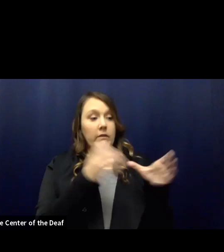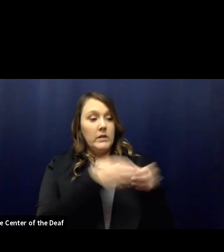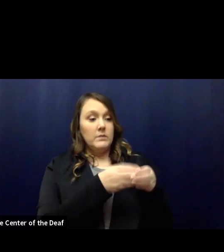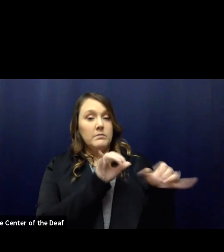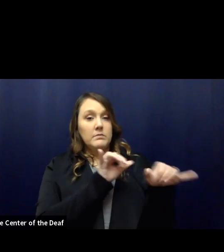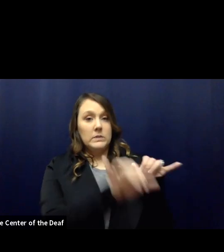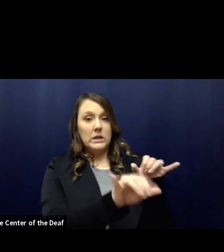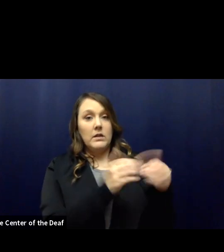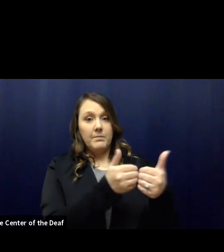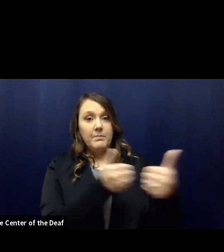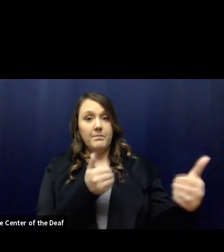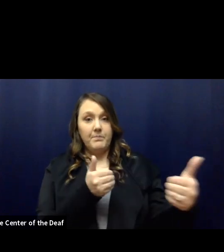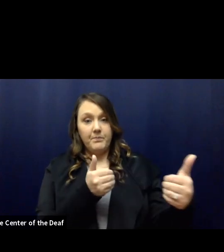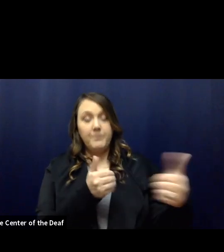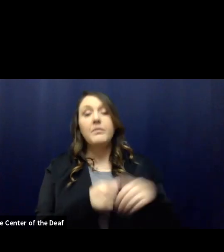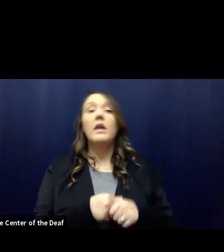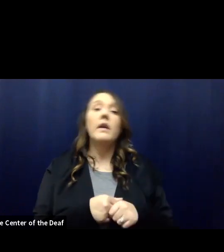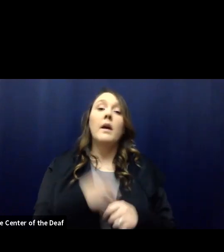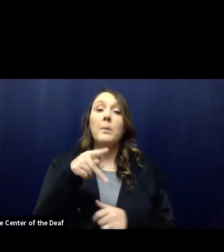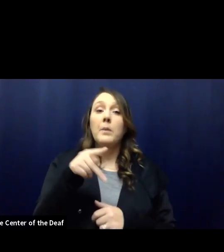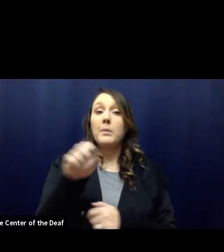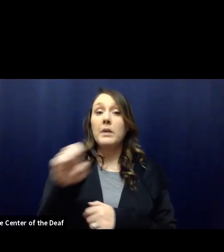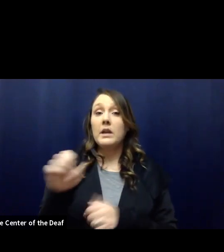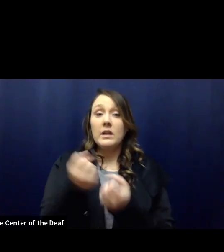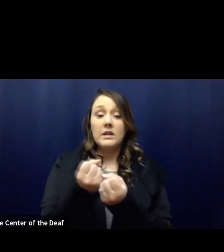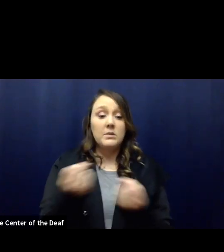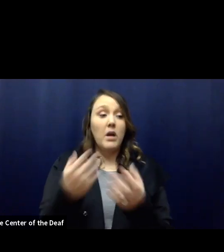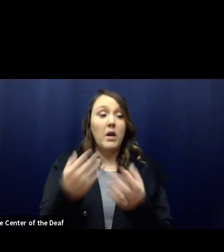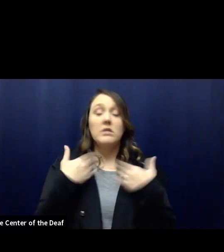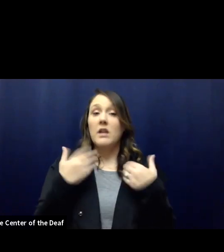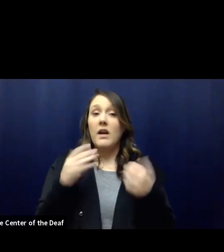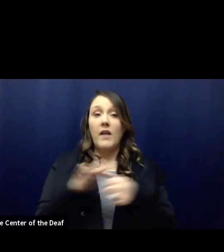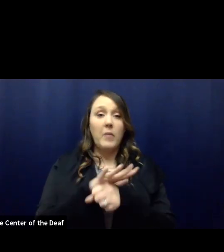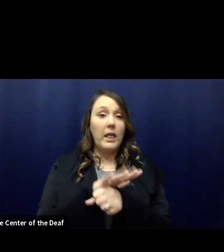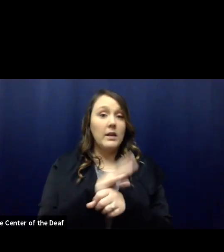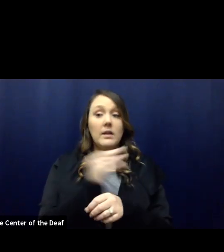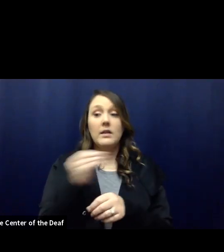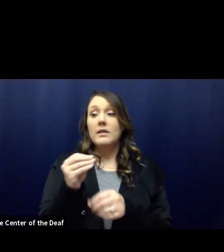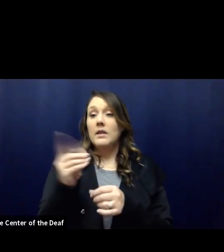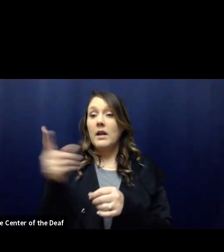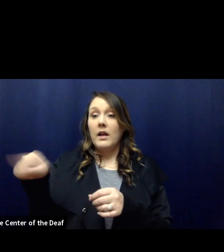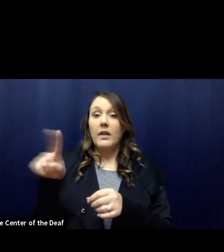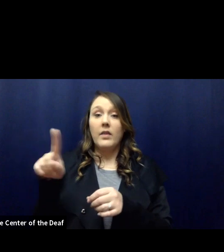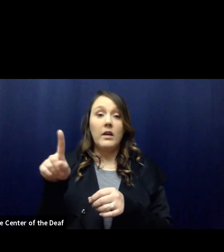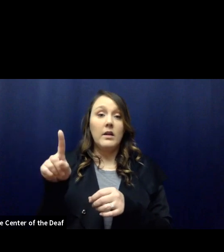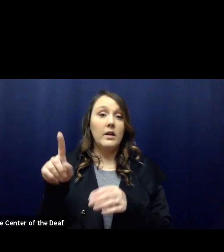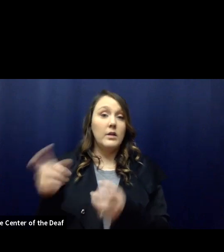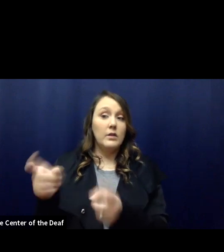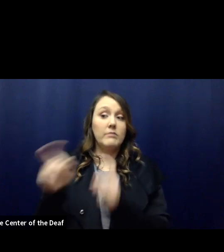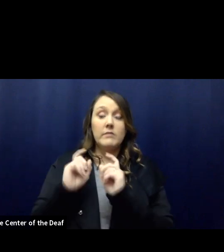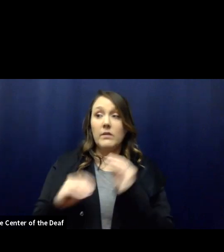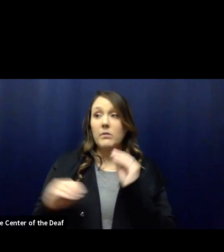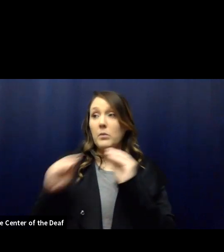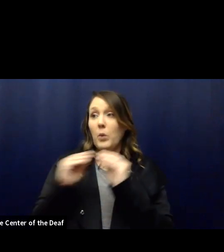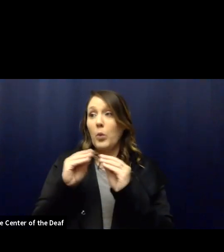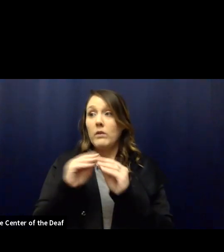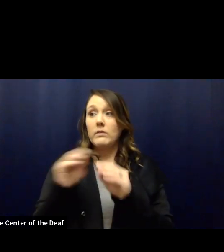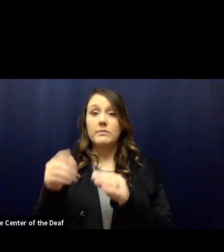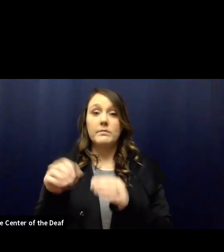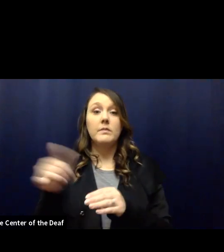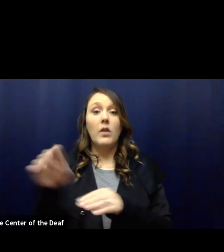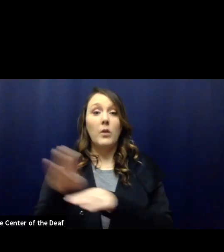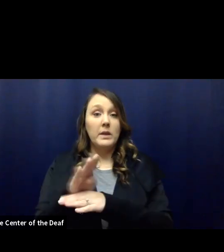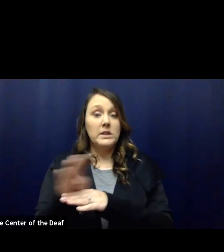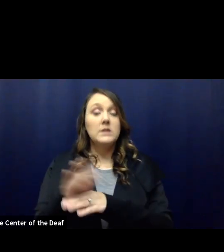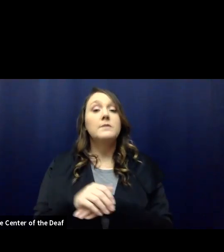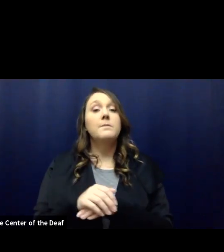team members. Our PPE supplies are adequate and supply chains continue to open up for our health systems. But I want to pause here and say